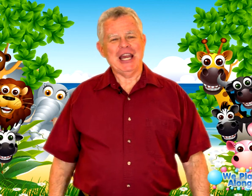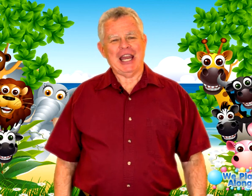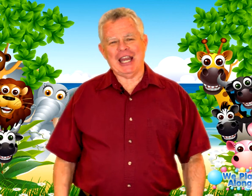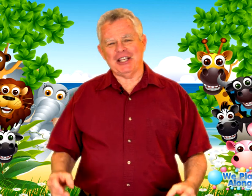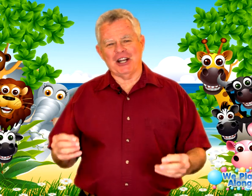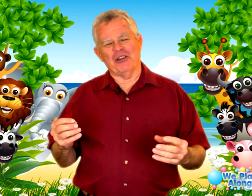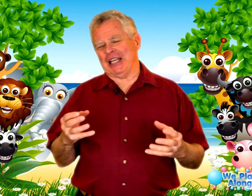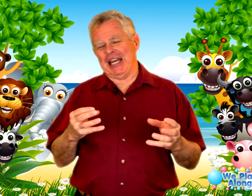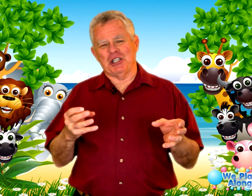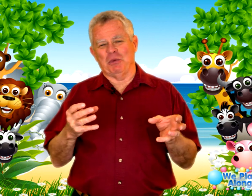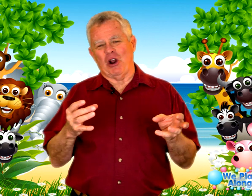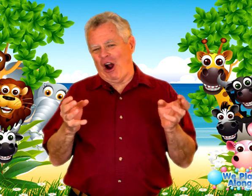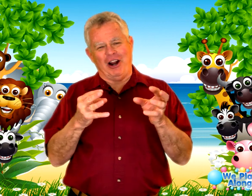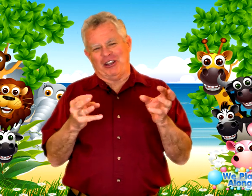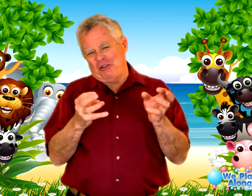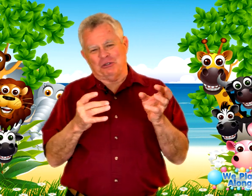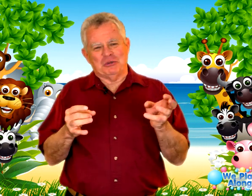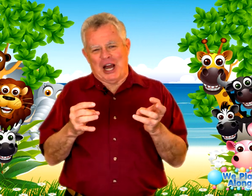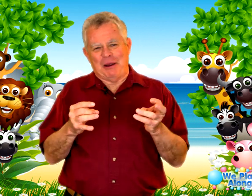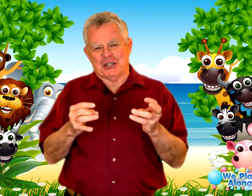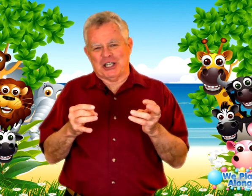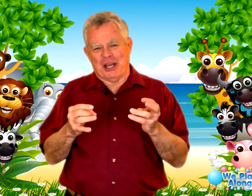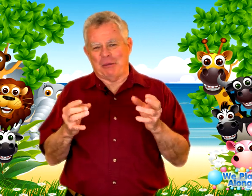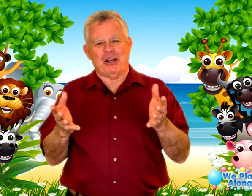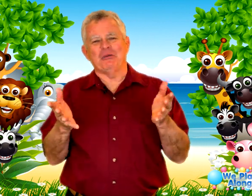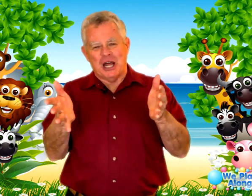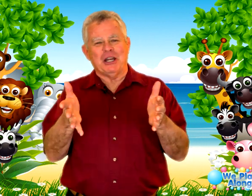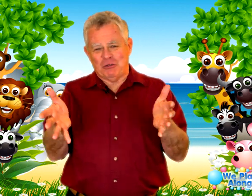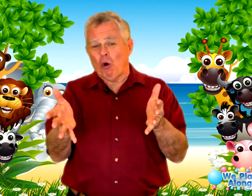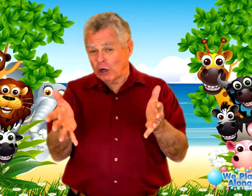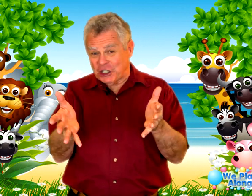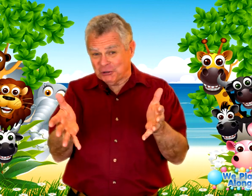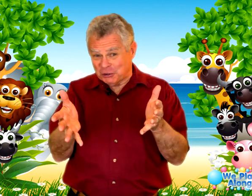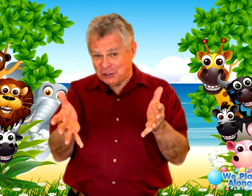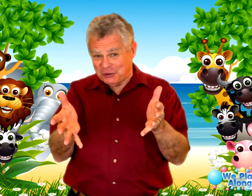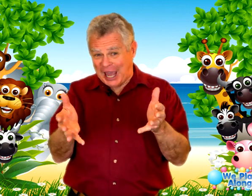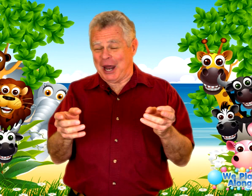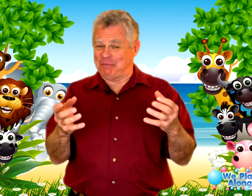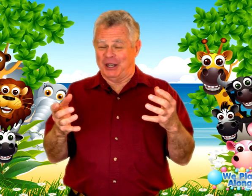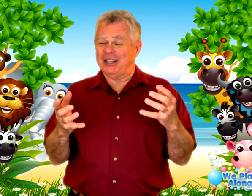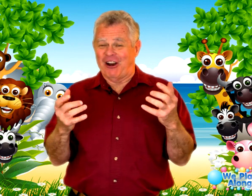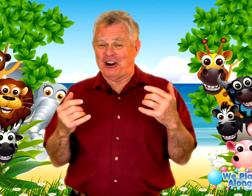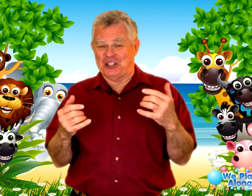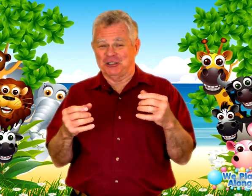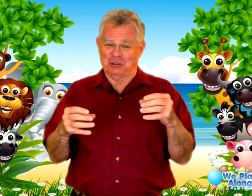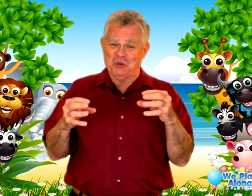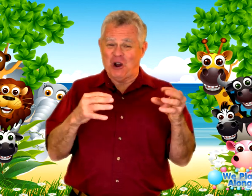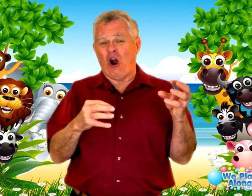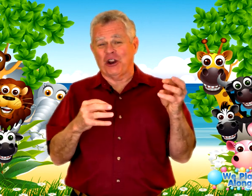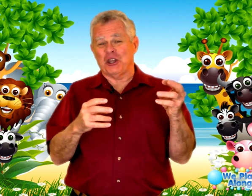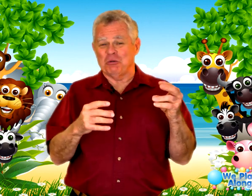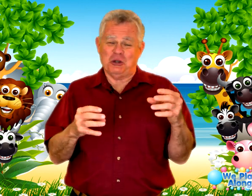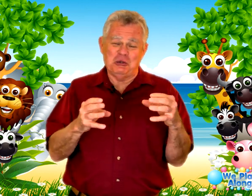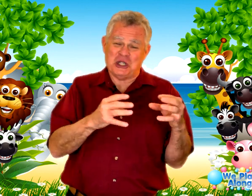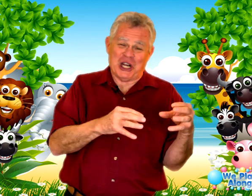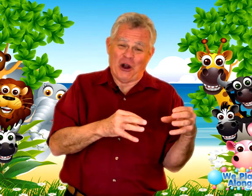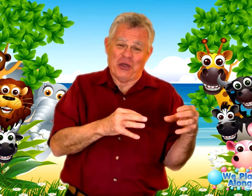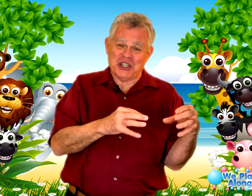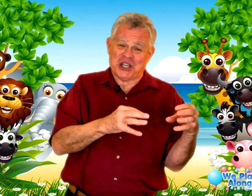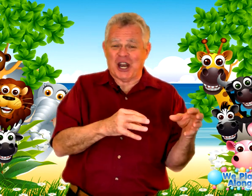And you know, the kids would argue from time to time. I know none of your children do that, but our children would argue who's sitting on this side